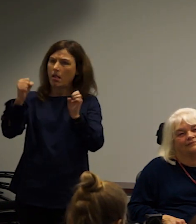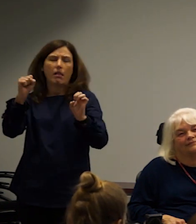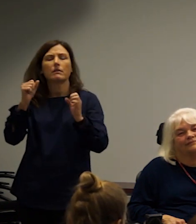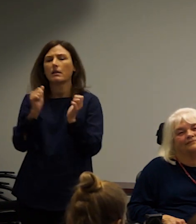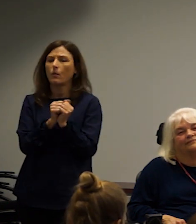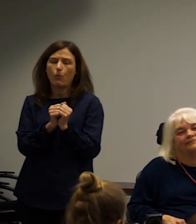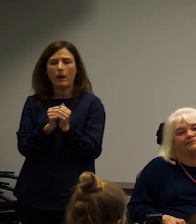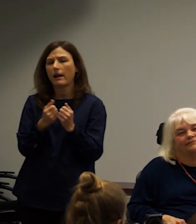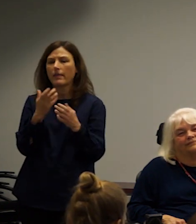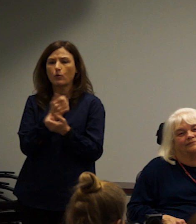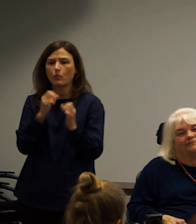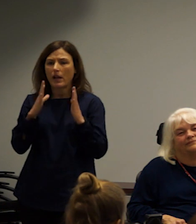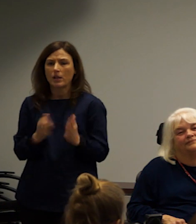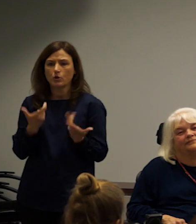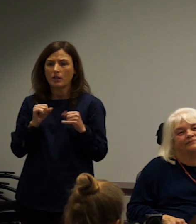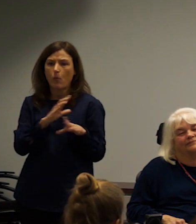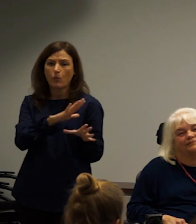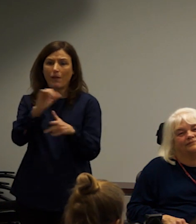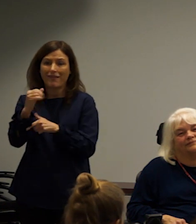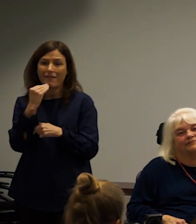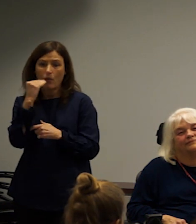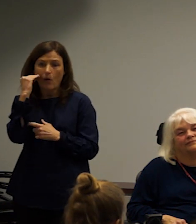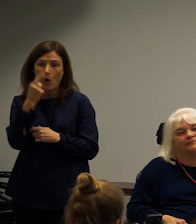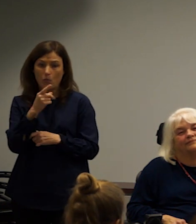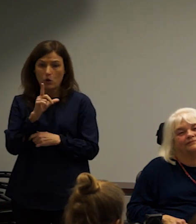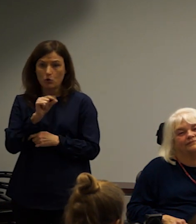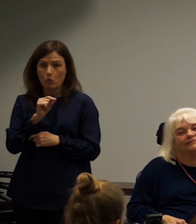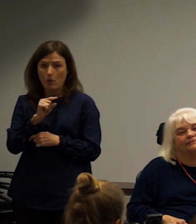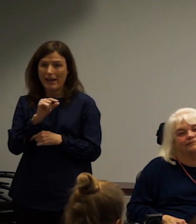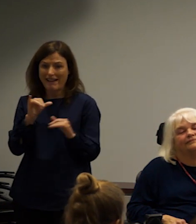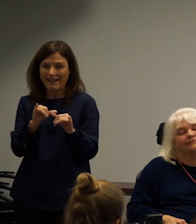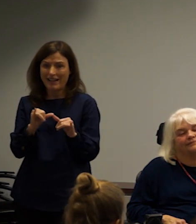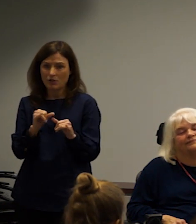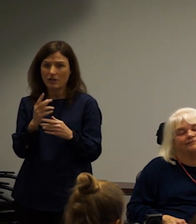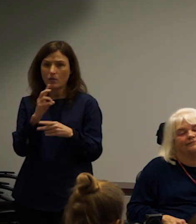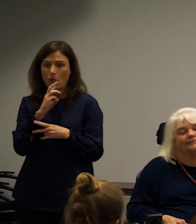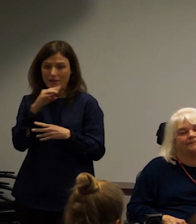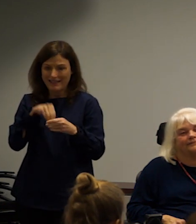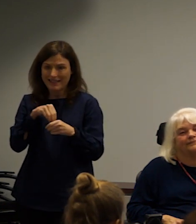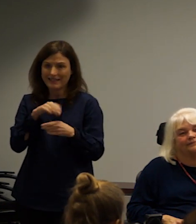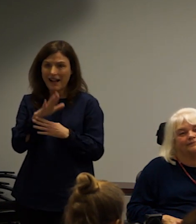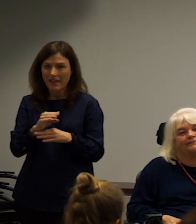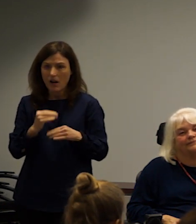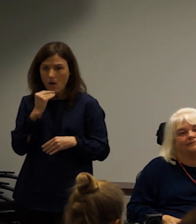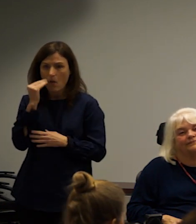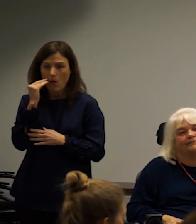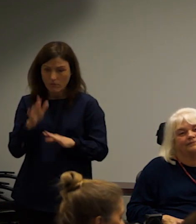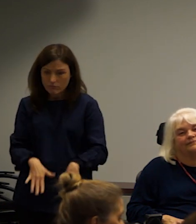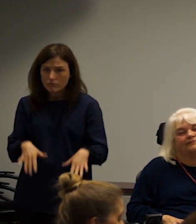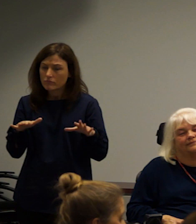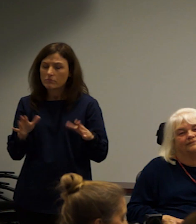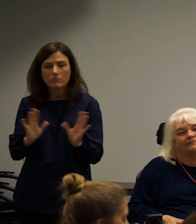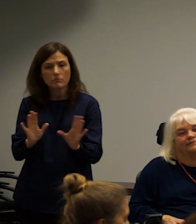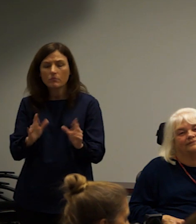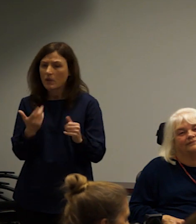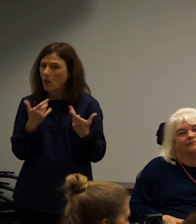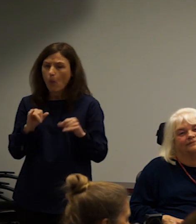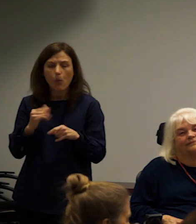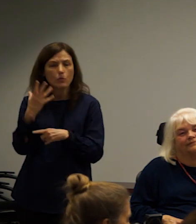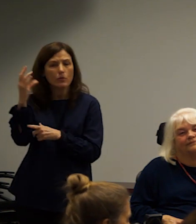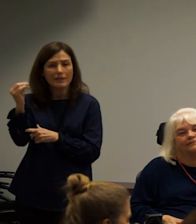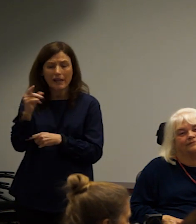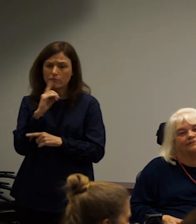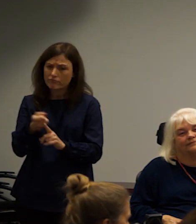with not wanting to leave their homes, even with 20 inches of water inside their home. And, that's one of the things that really